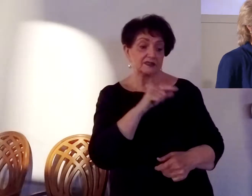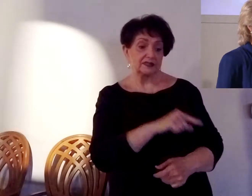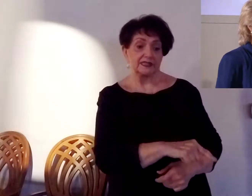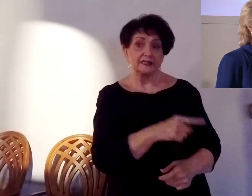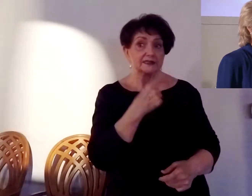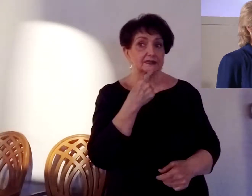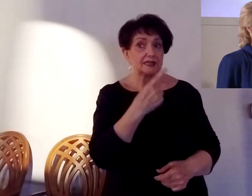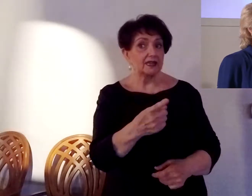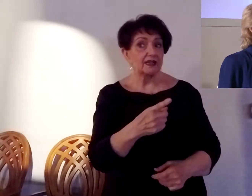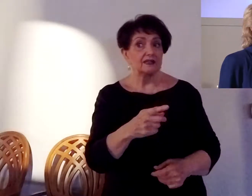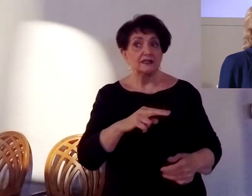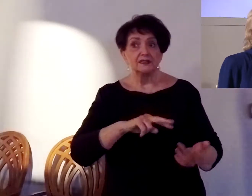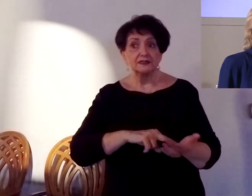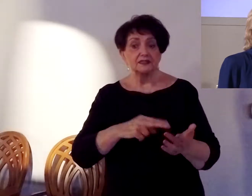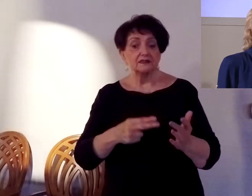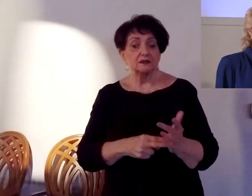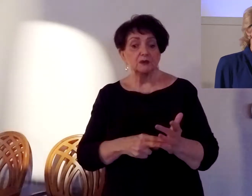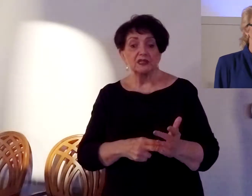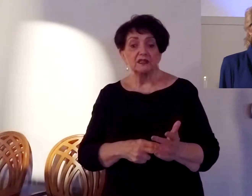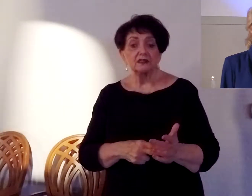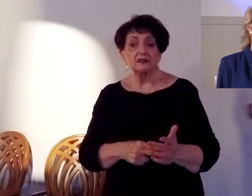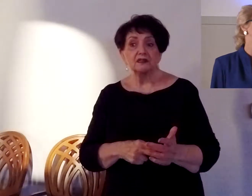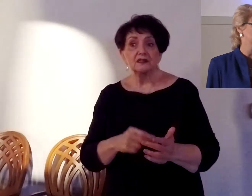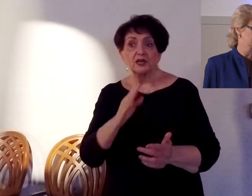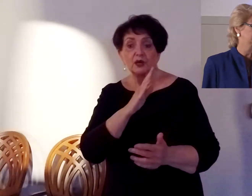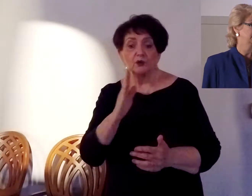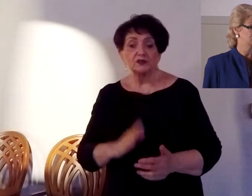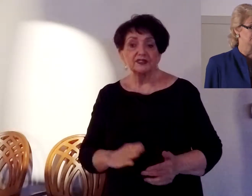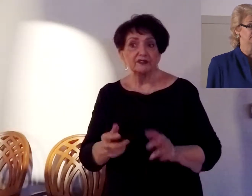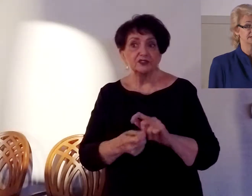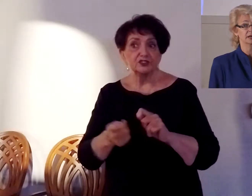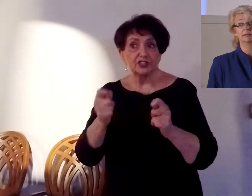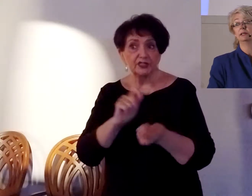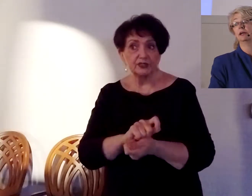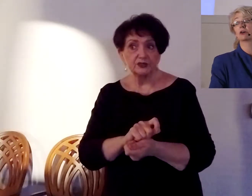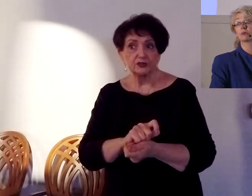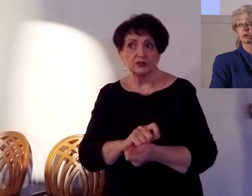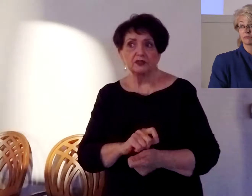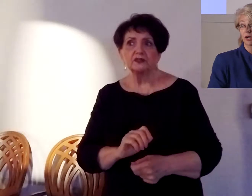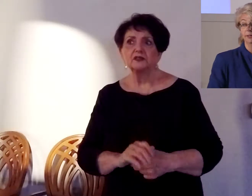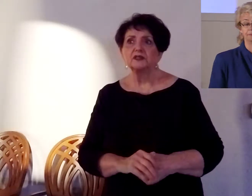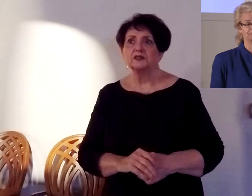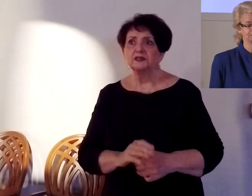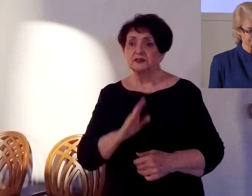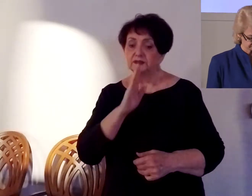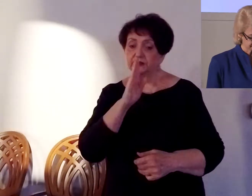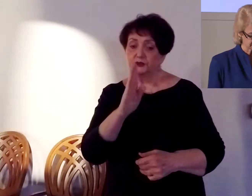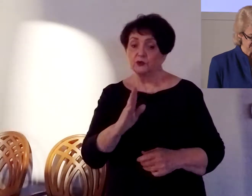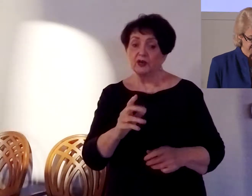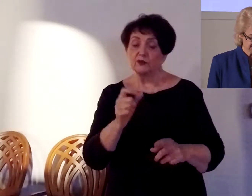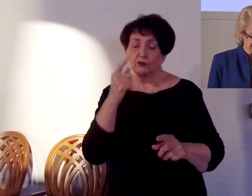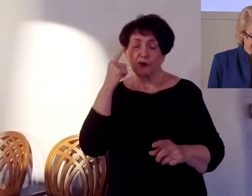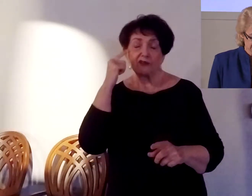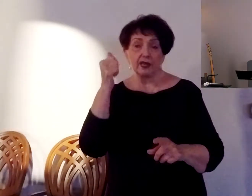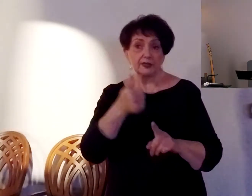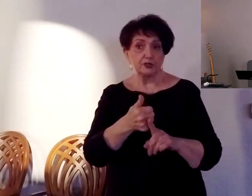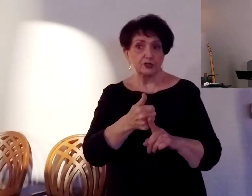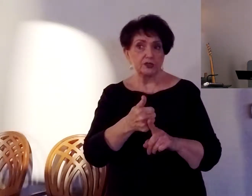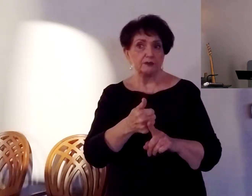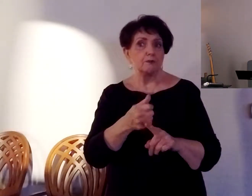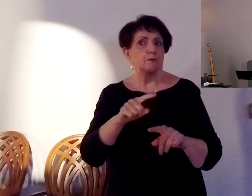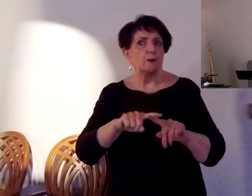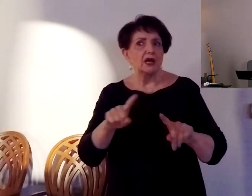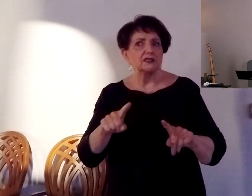unalterably this truth, because we don't believe it is the direct, it is direct revelation, but it's not the inerrant word of God.